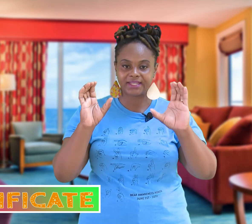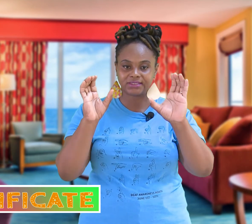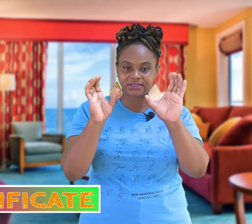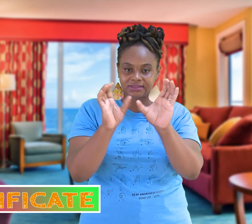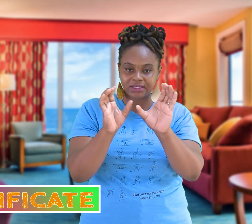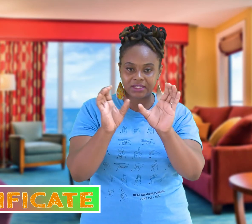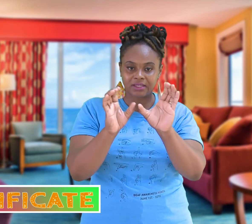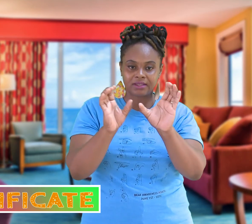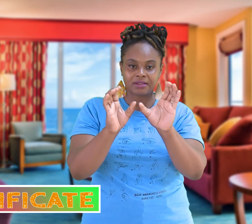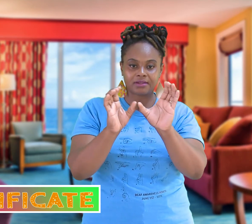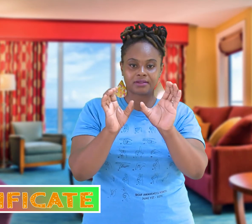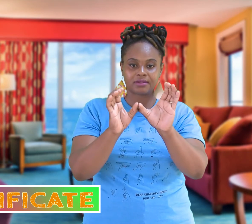hands.